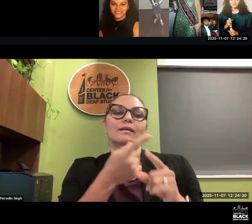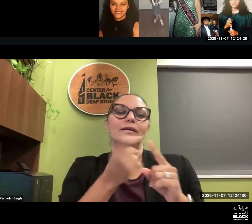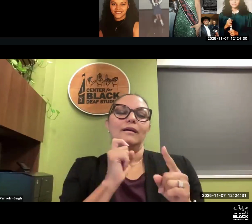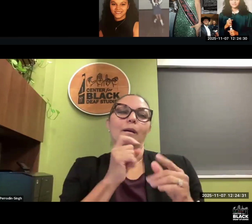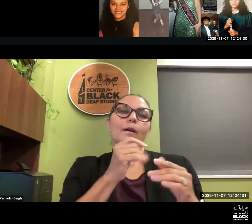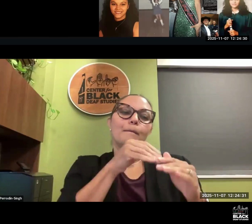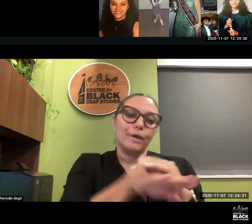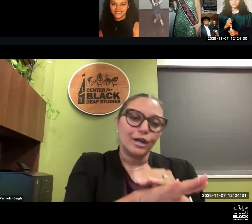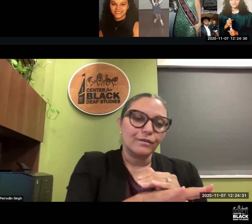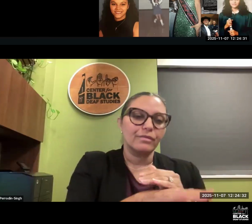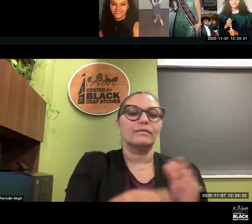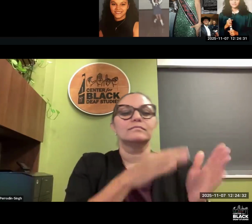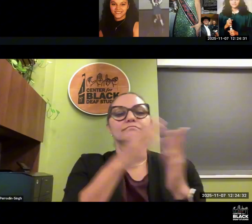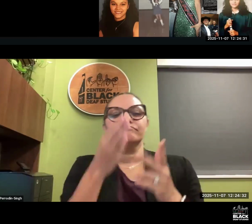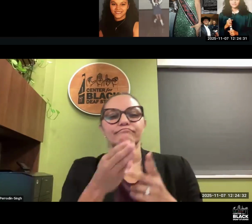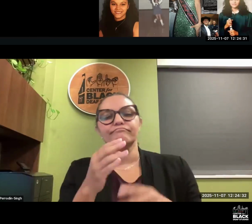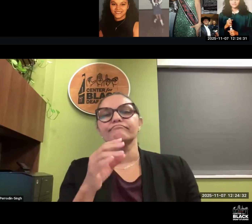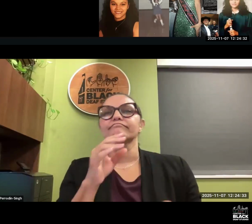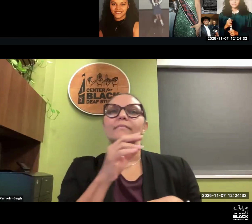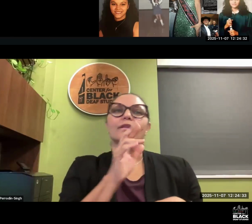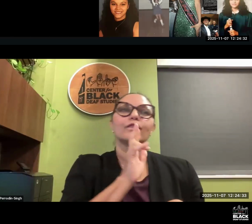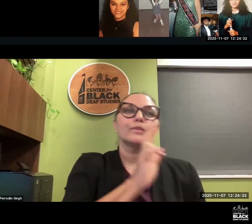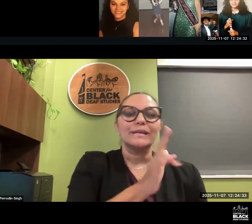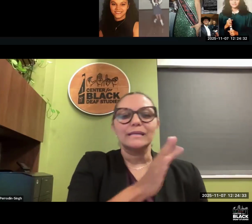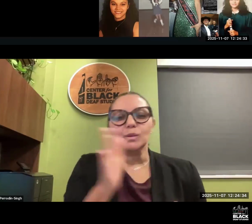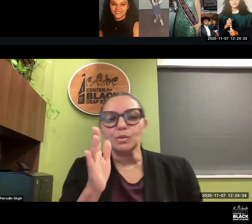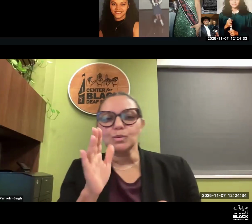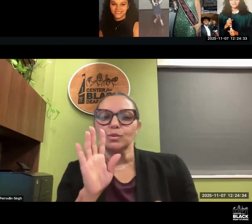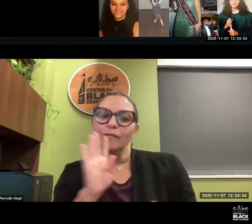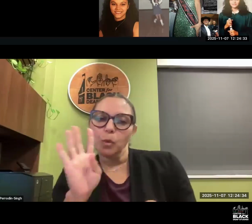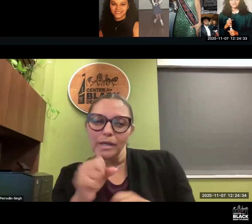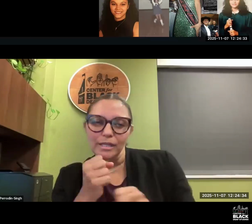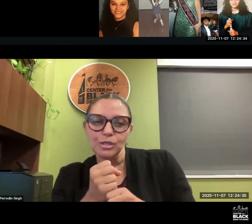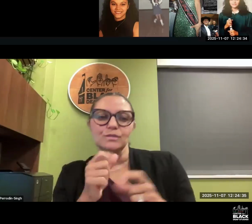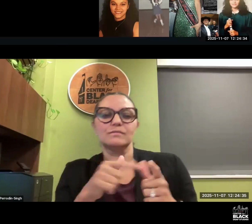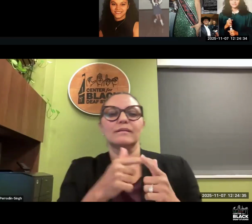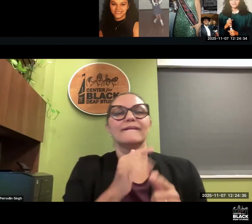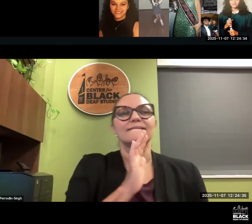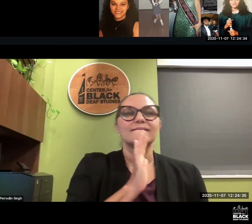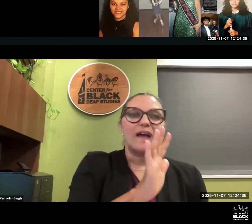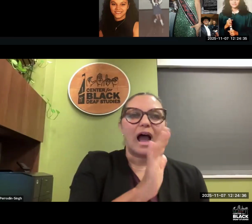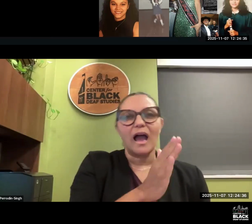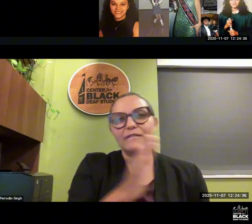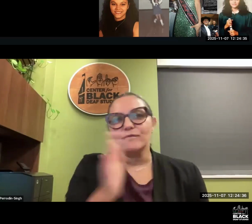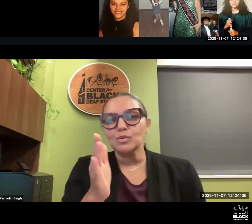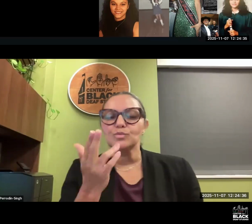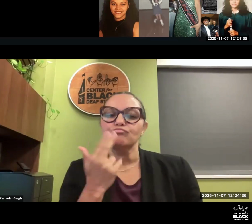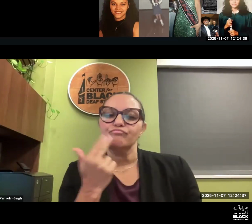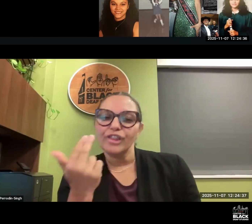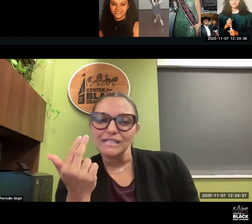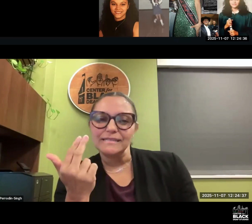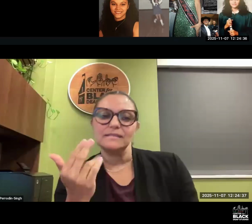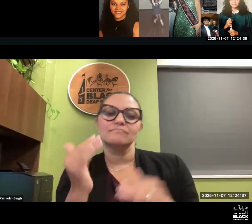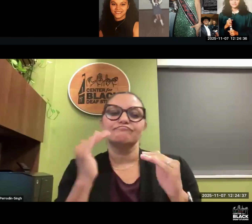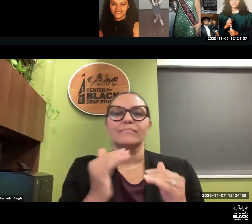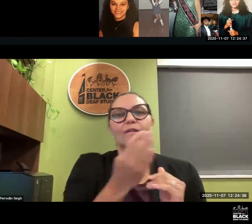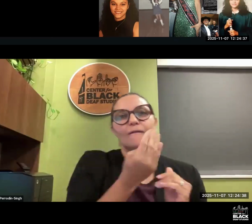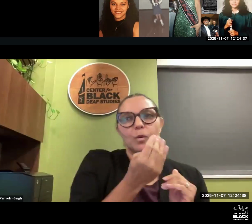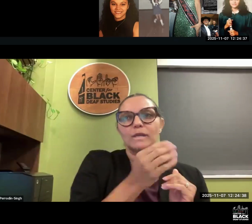So I decided to categorize my findings into these areas from birth, ages 3